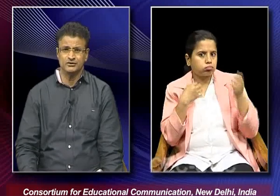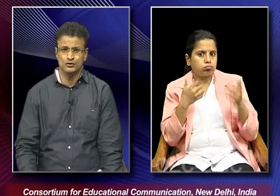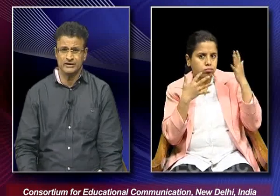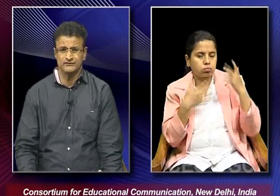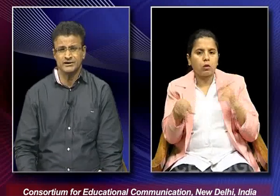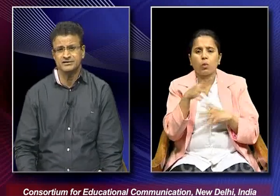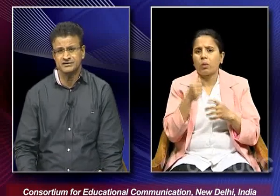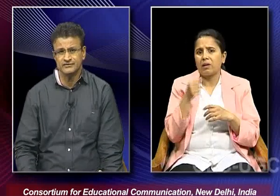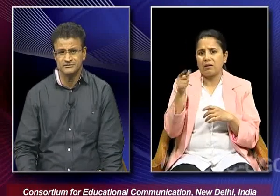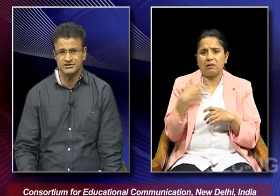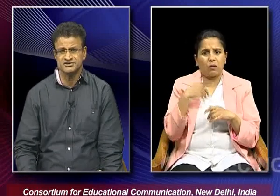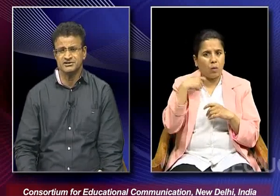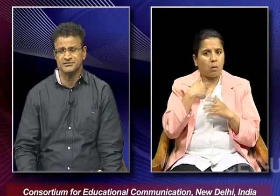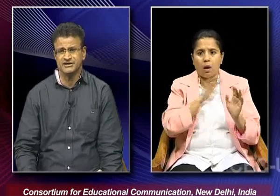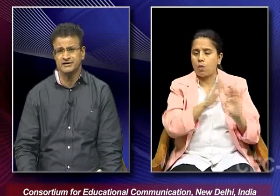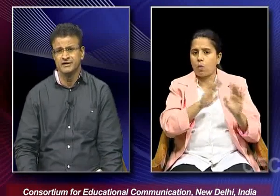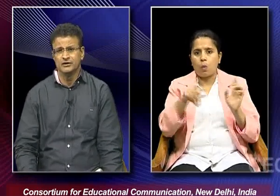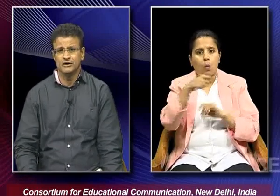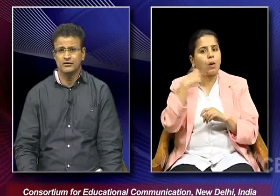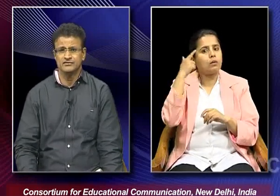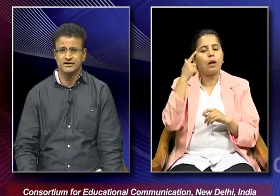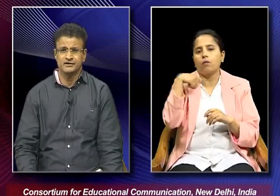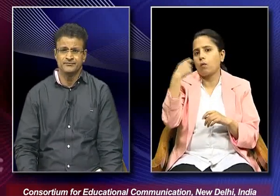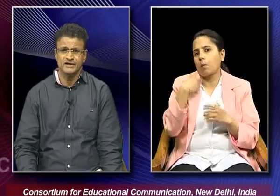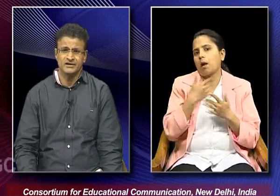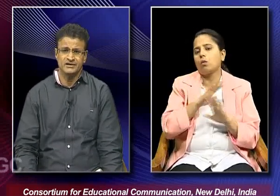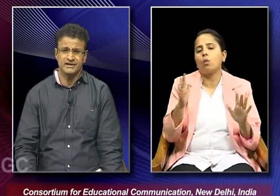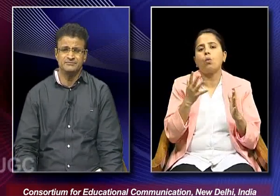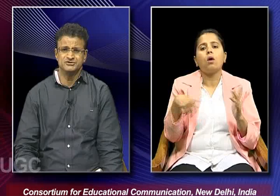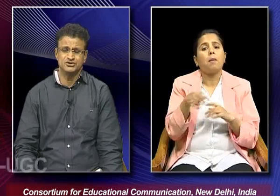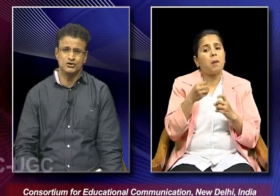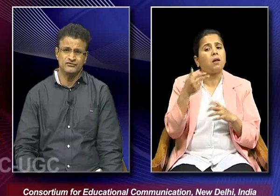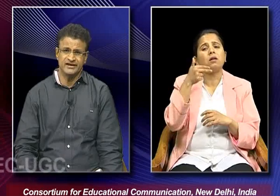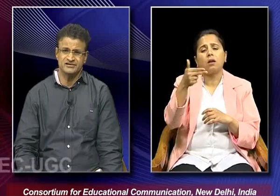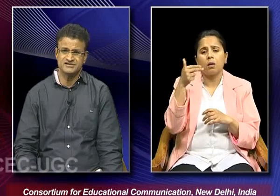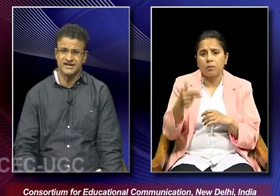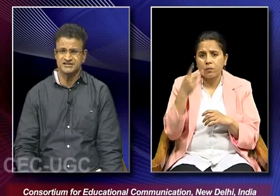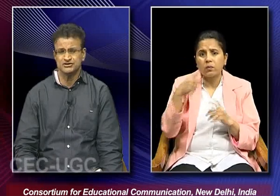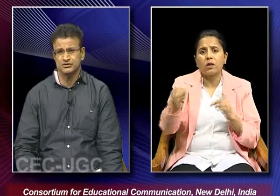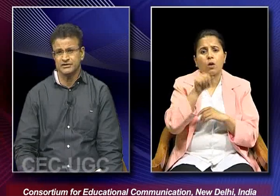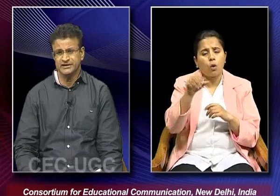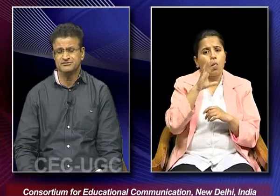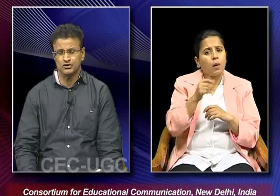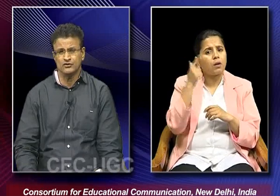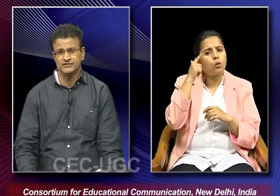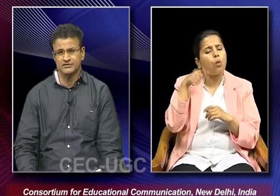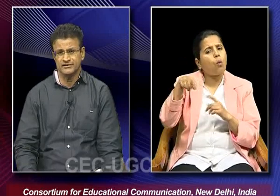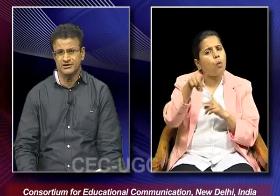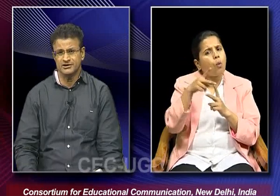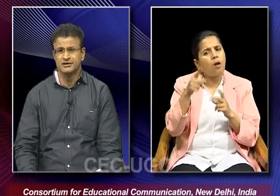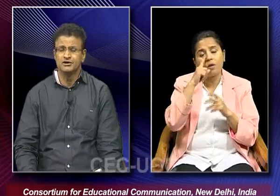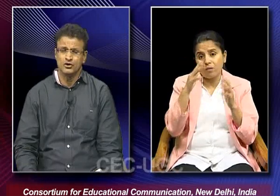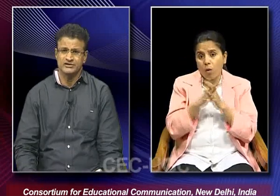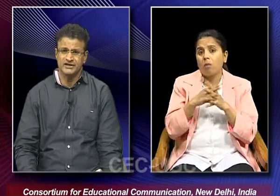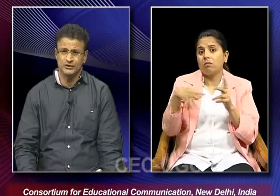they do not have to enter the film industry, and many of the names of the anglicized names of the